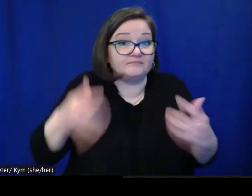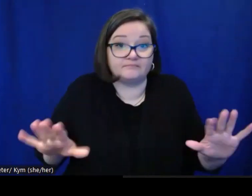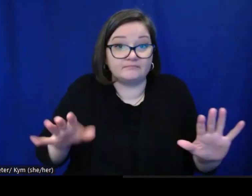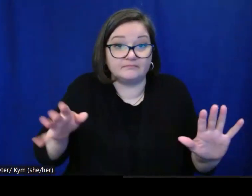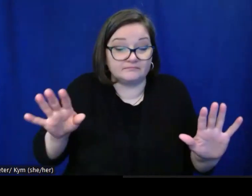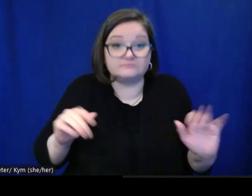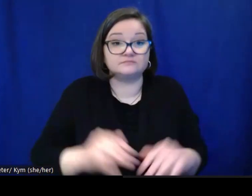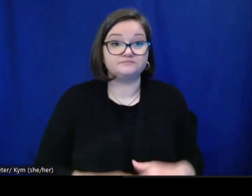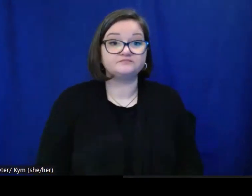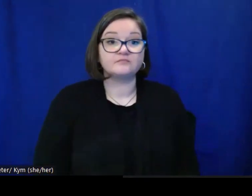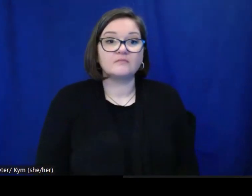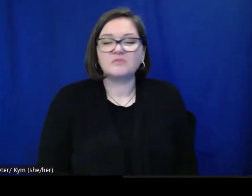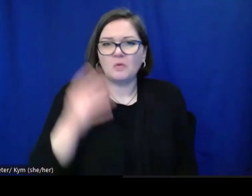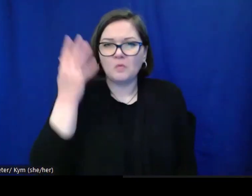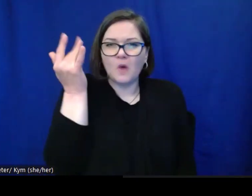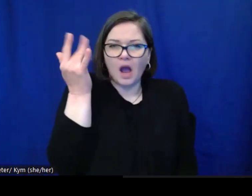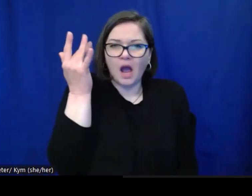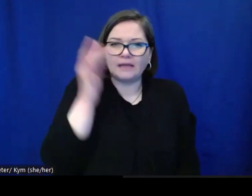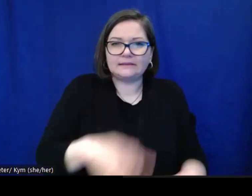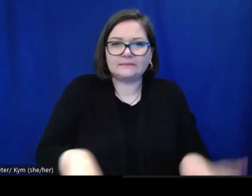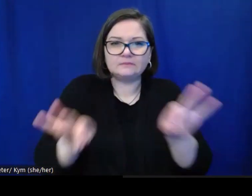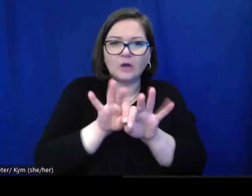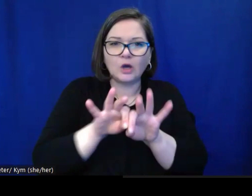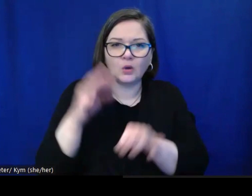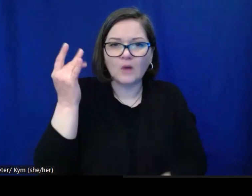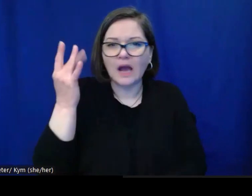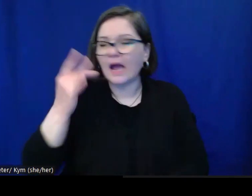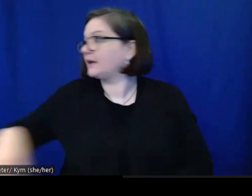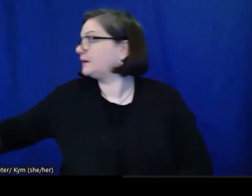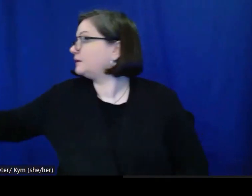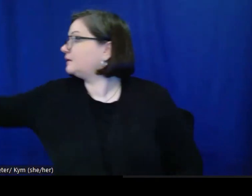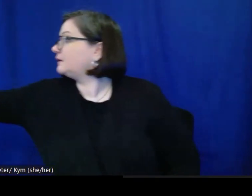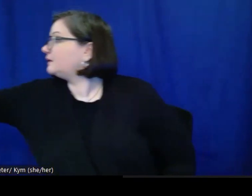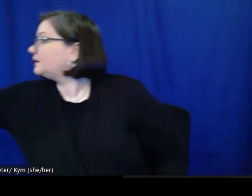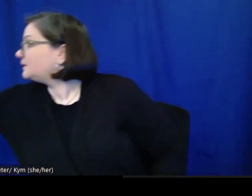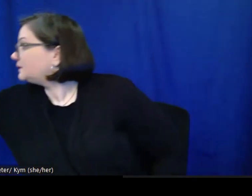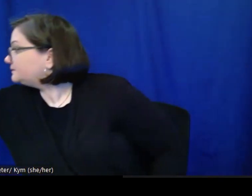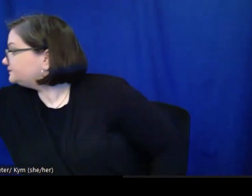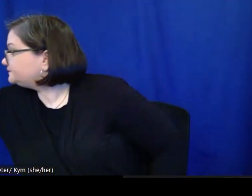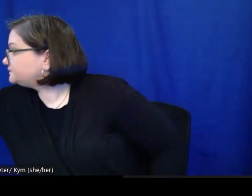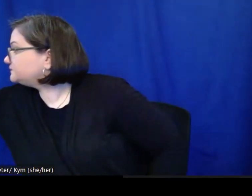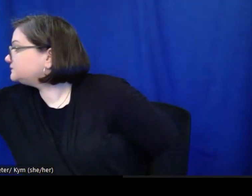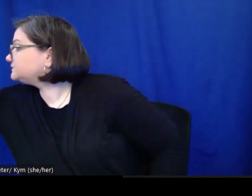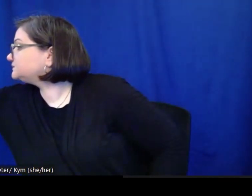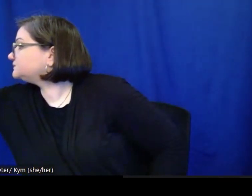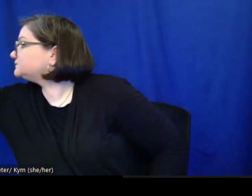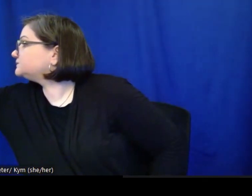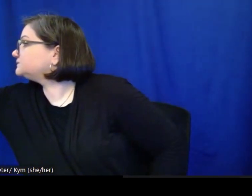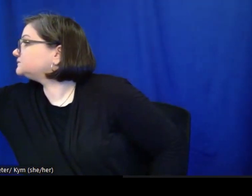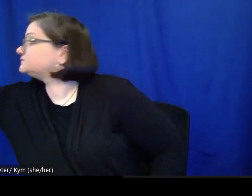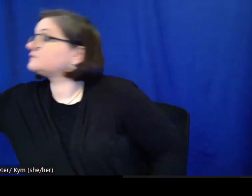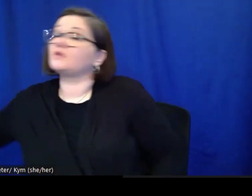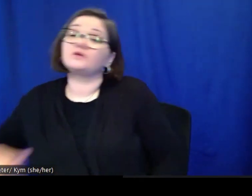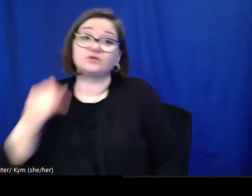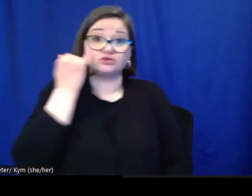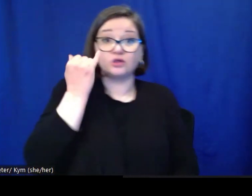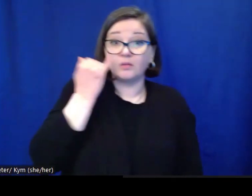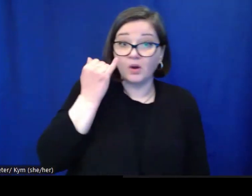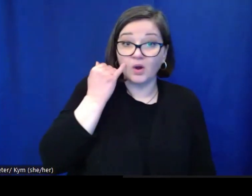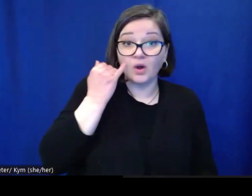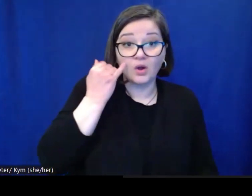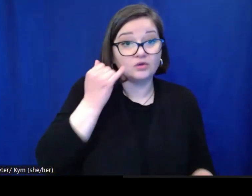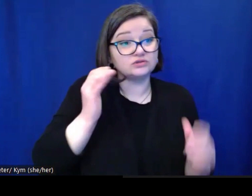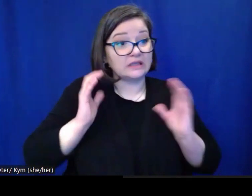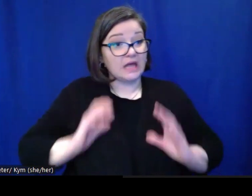so why this is so important is when you have client come in and they are highly hyper